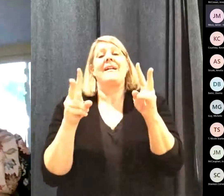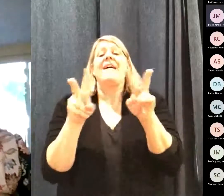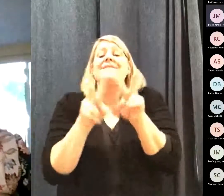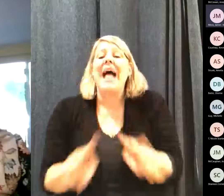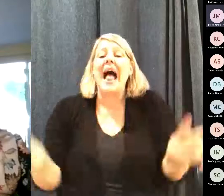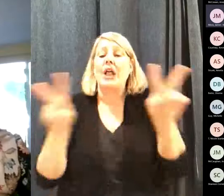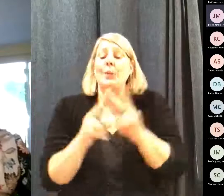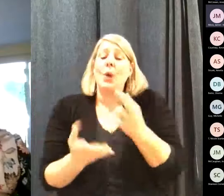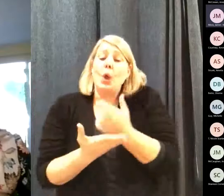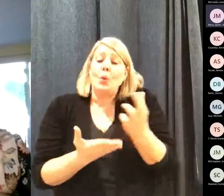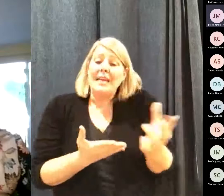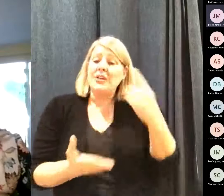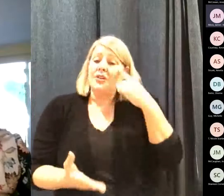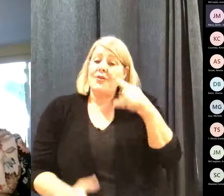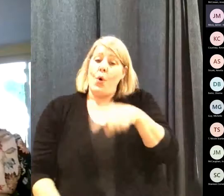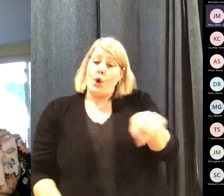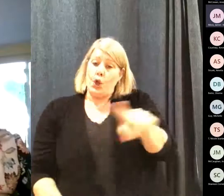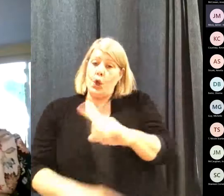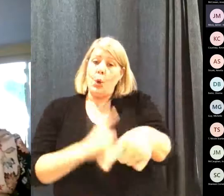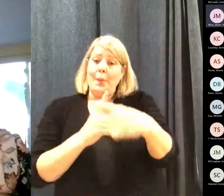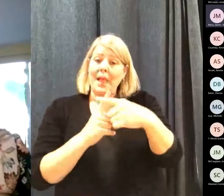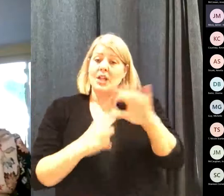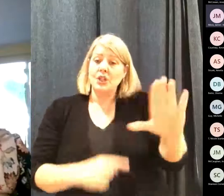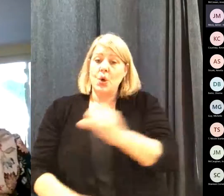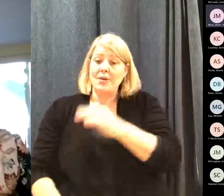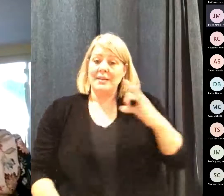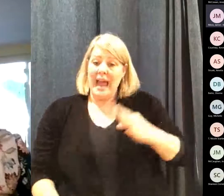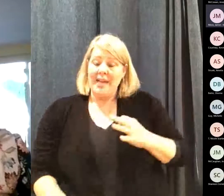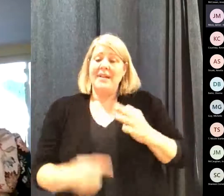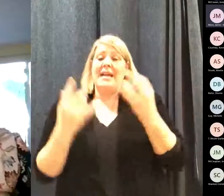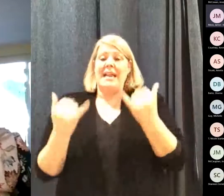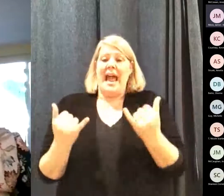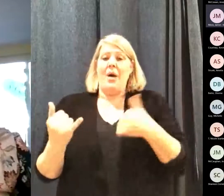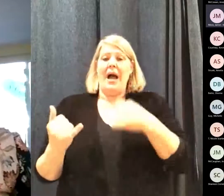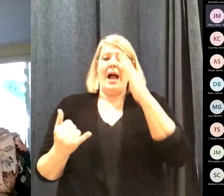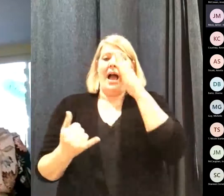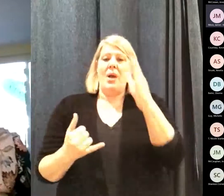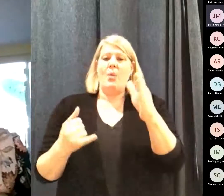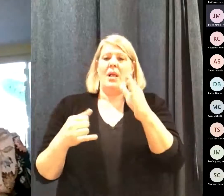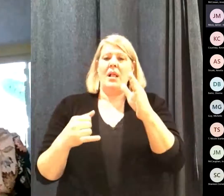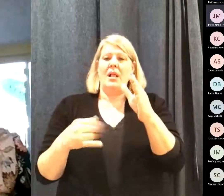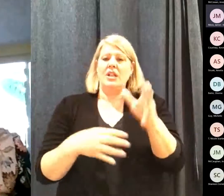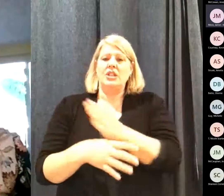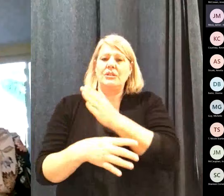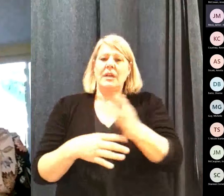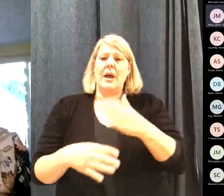you and your staff. So bear with me here while I share my content.